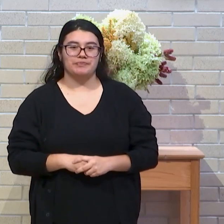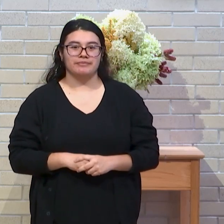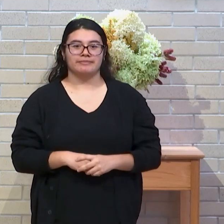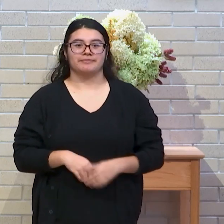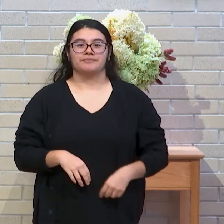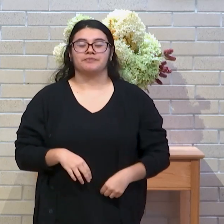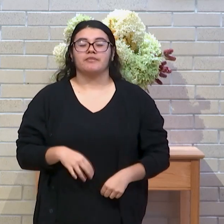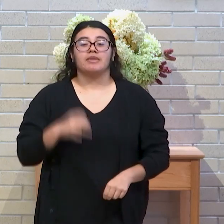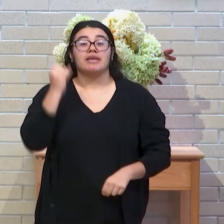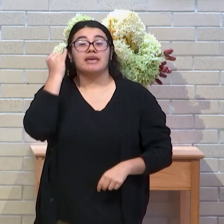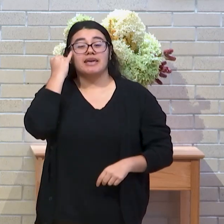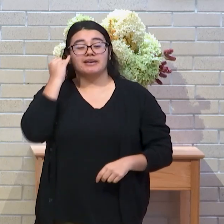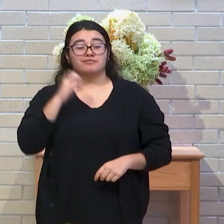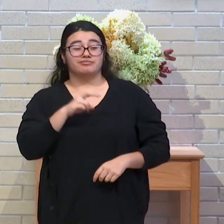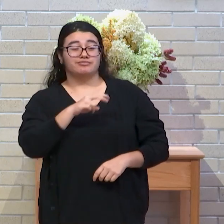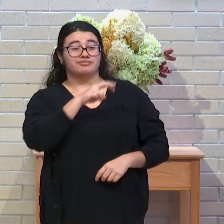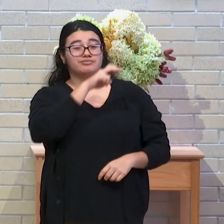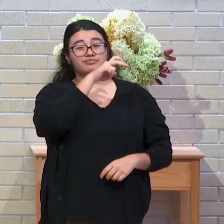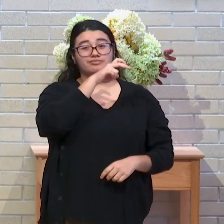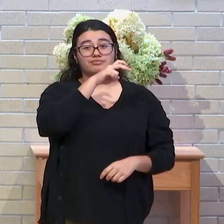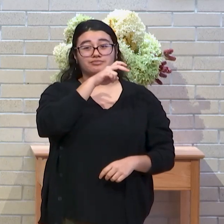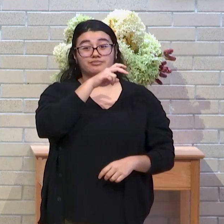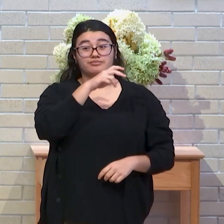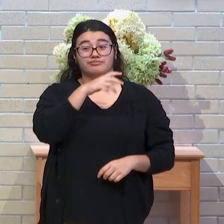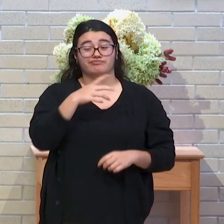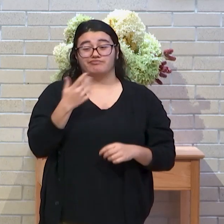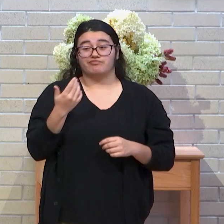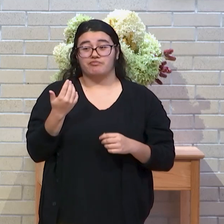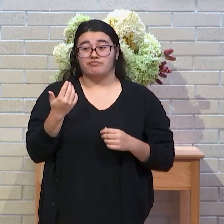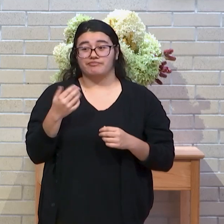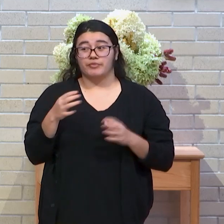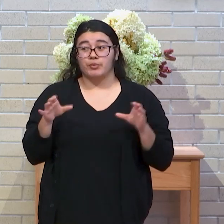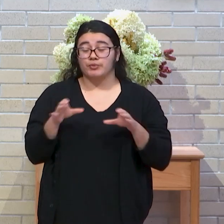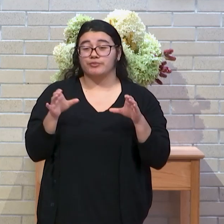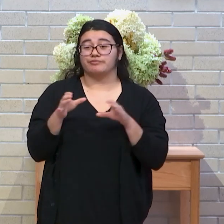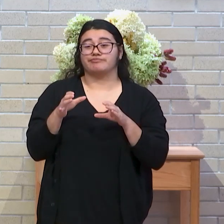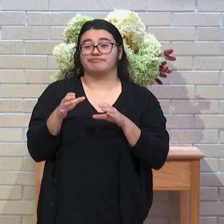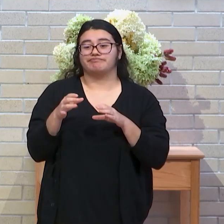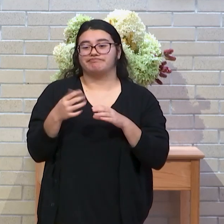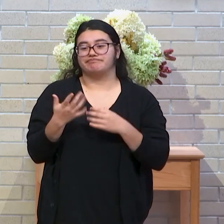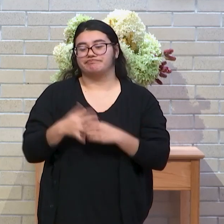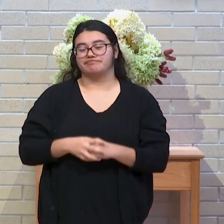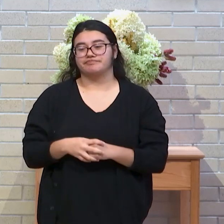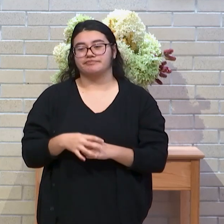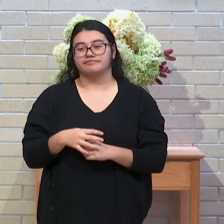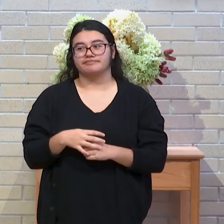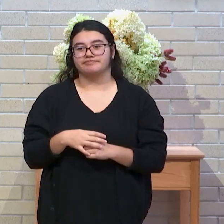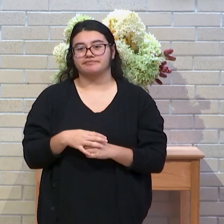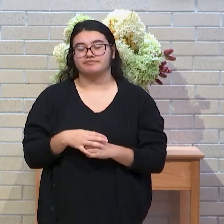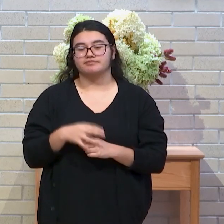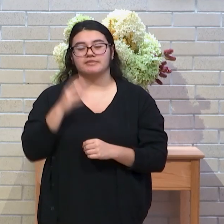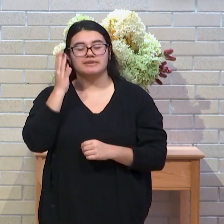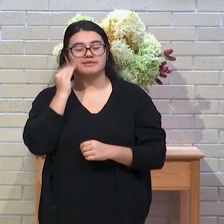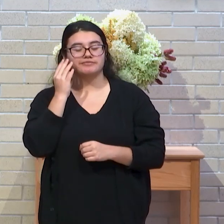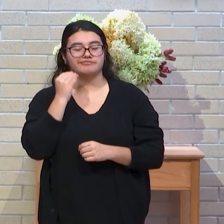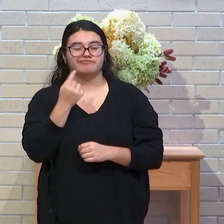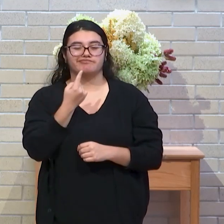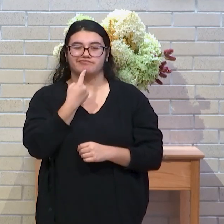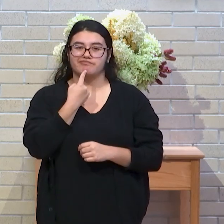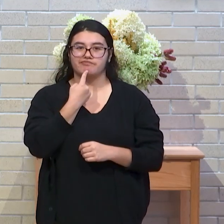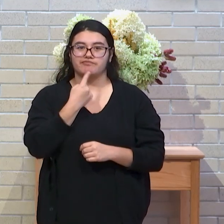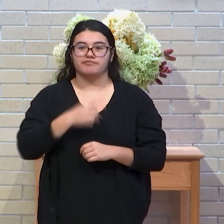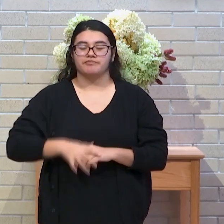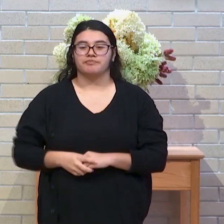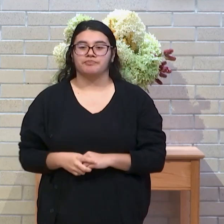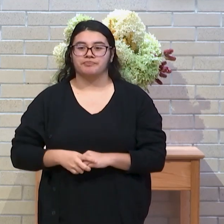been a tourist, because of my host dad's presence and knowledge of me and the trail. I got to experience a sacred local landmark like a